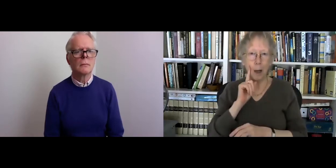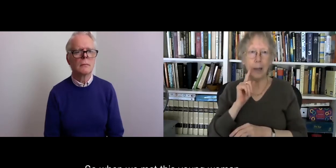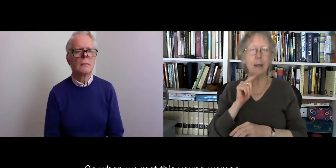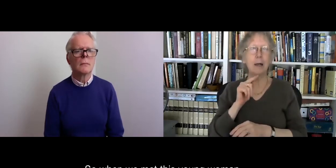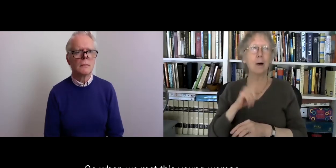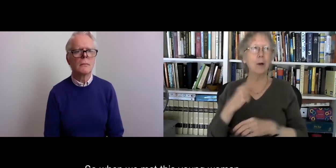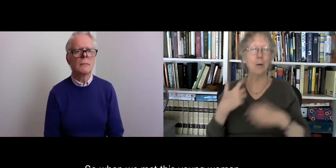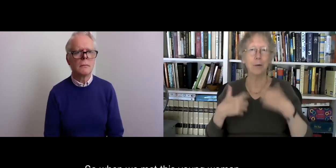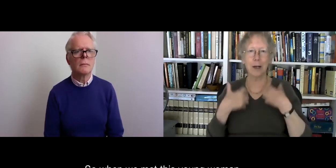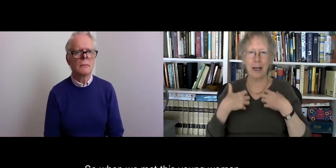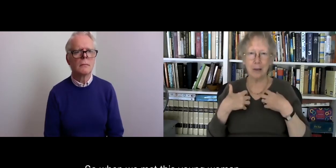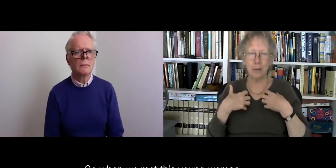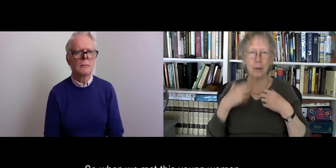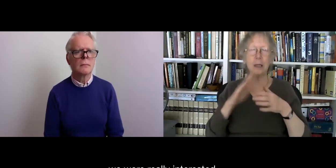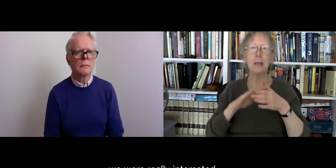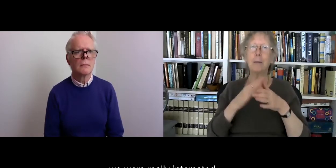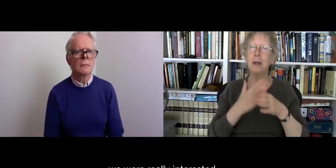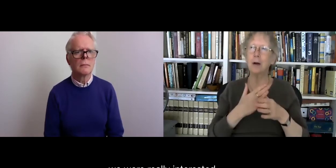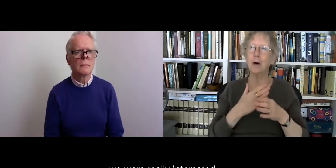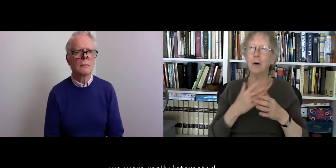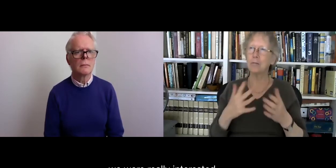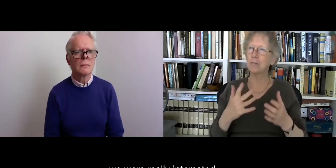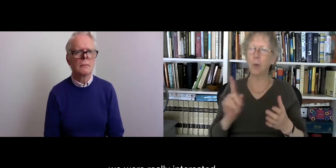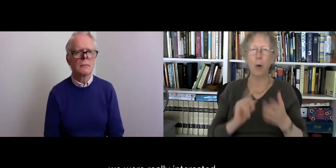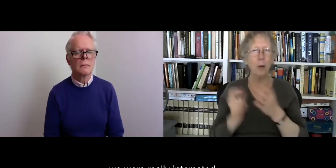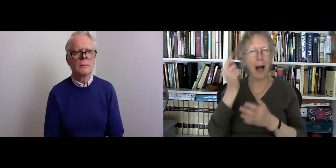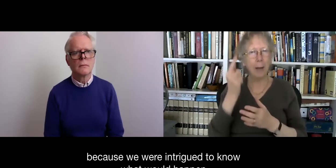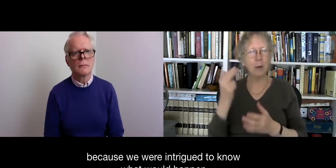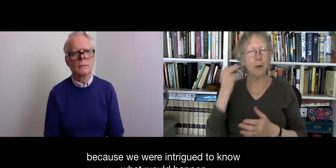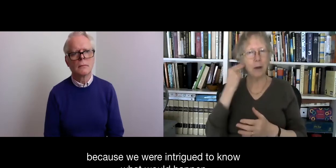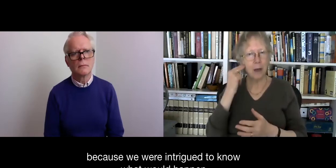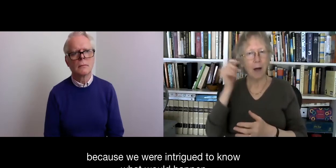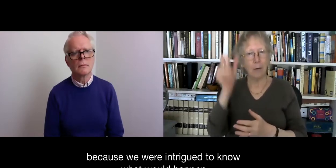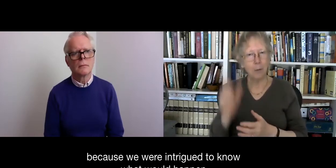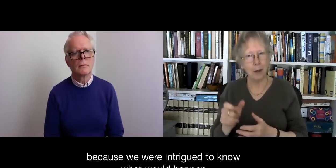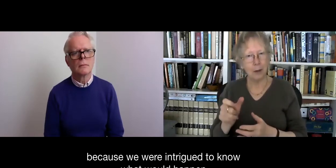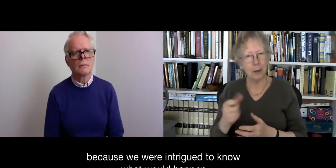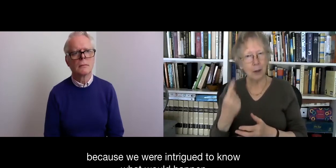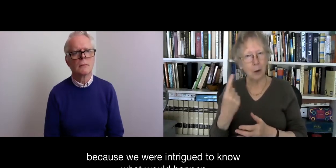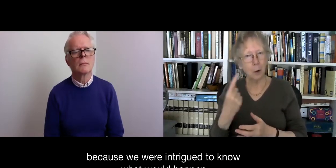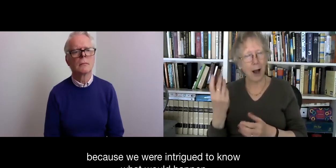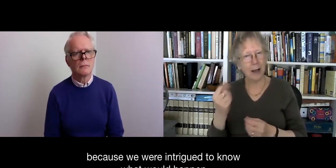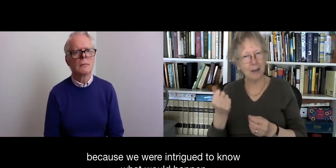So when we met this young woman, we were really interested because we were intrigued to know what would